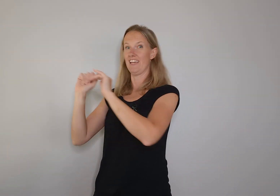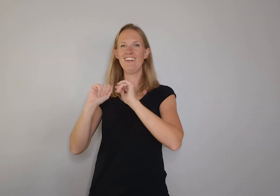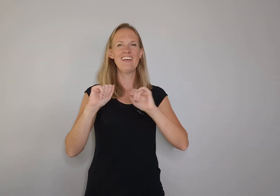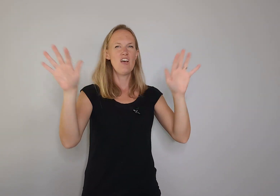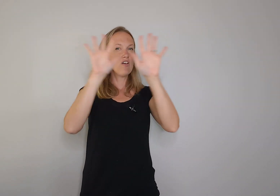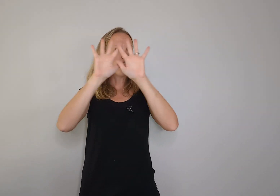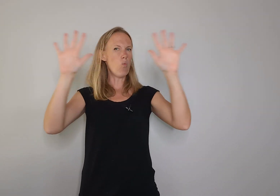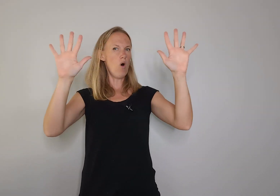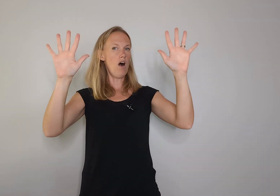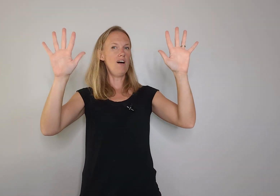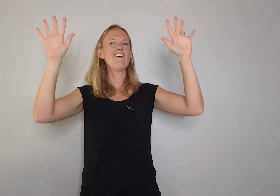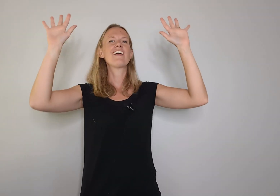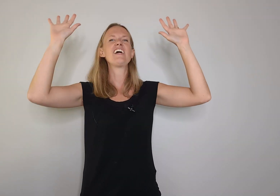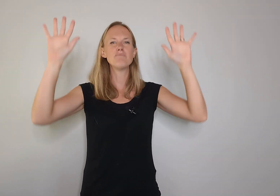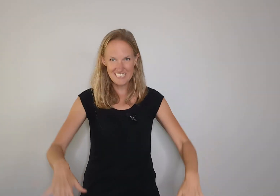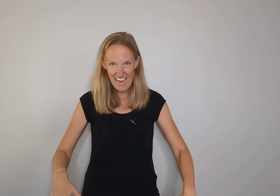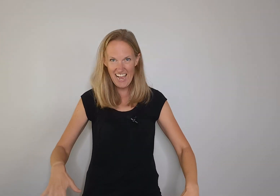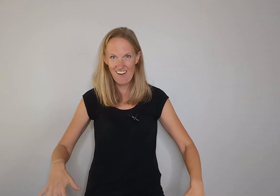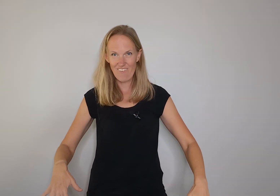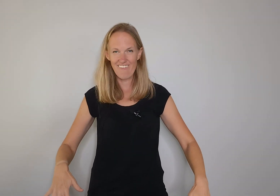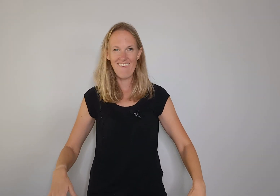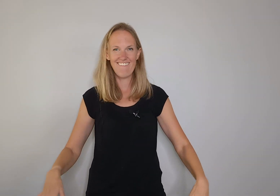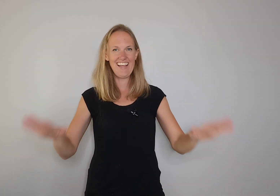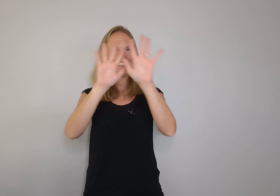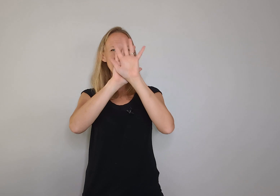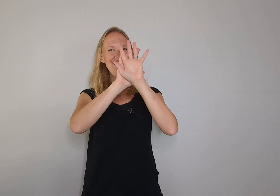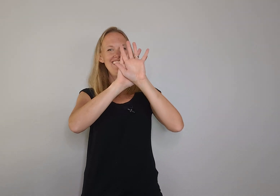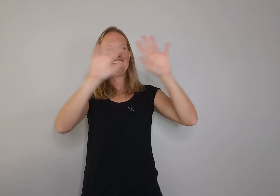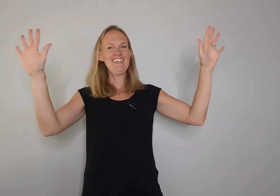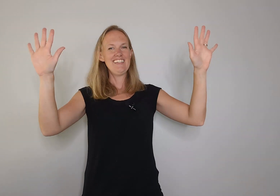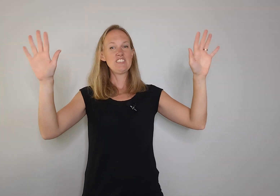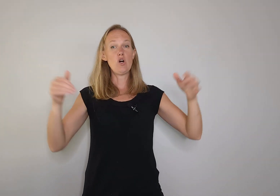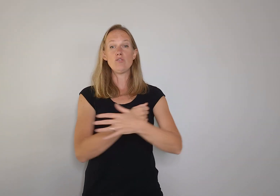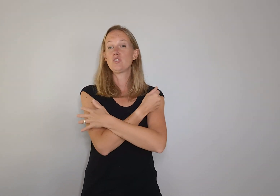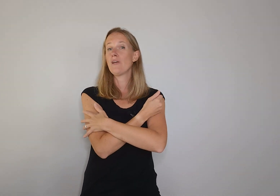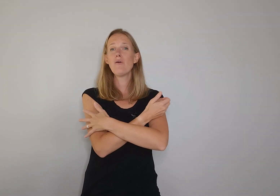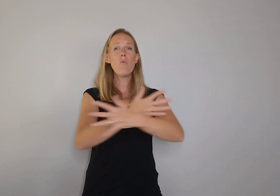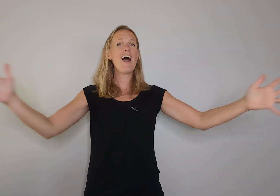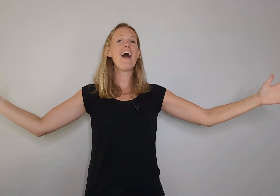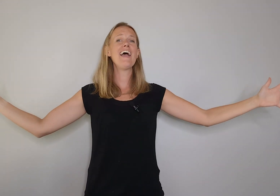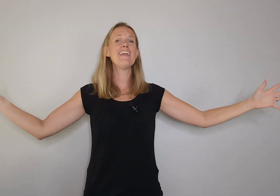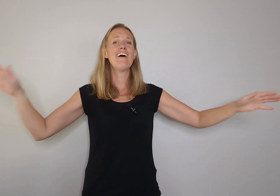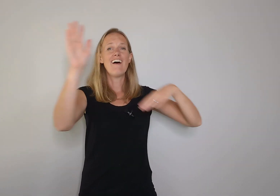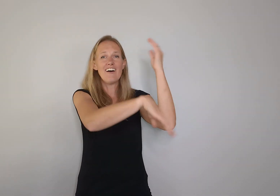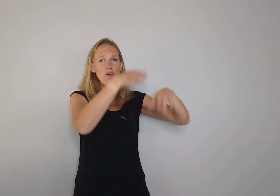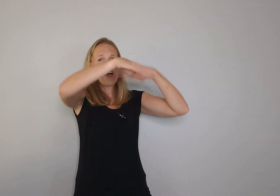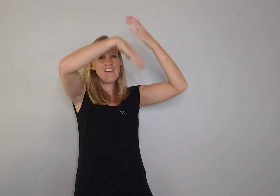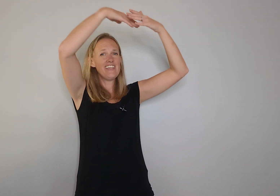okay? The wall come down, right? So swing wide, all you